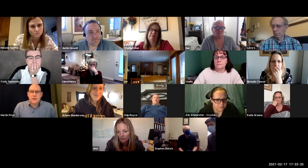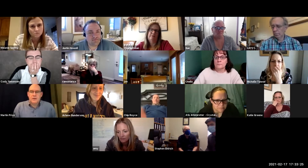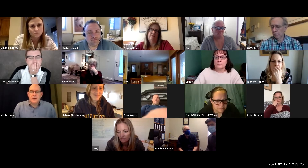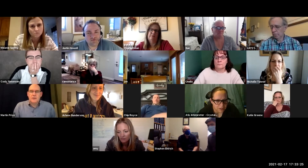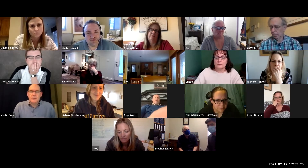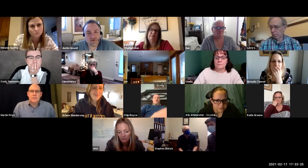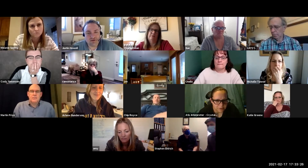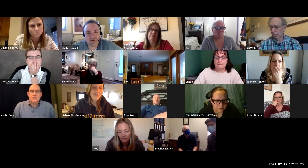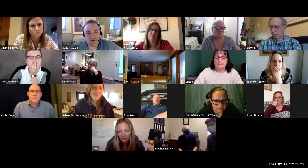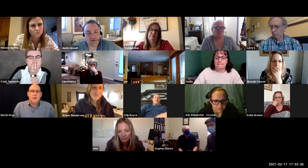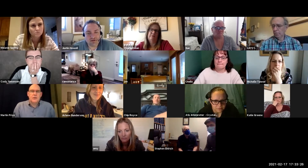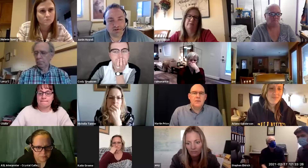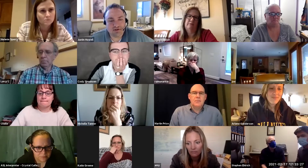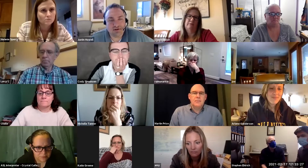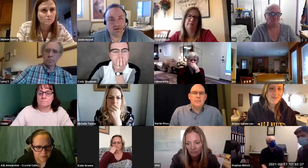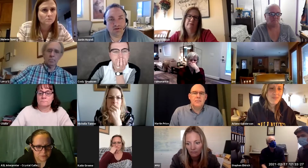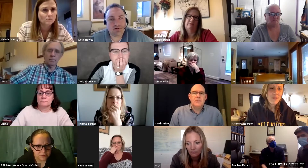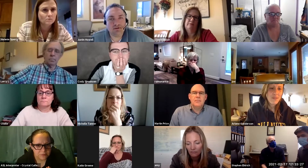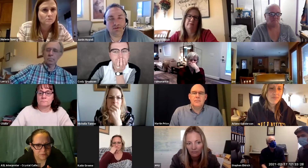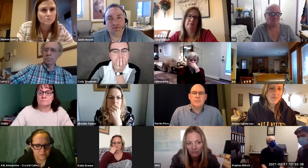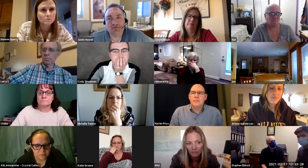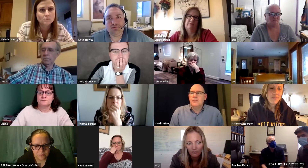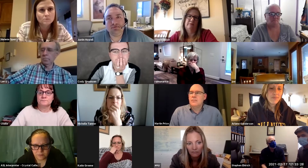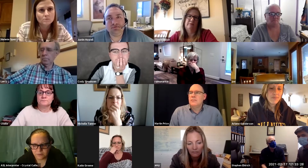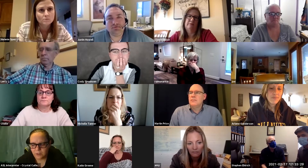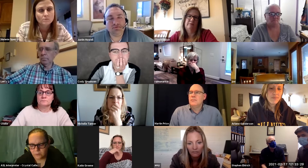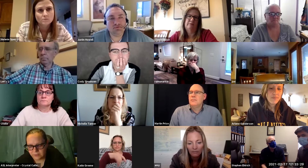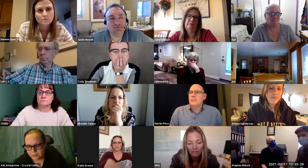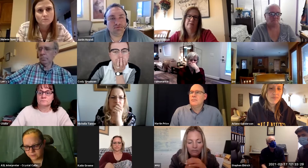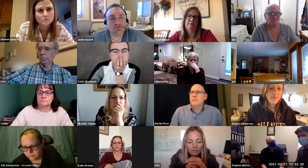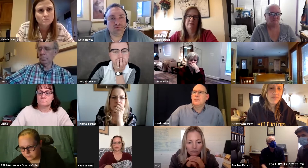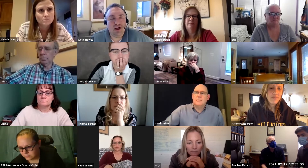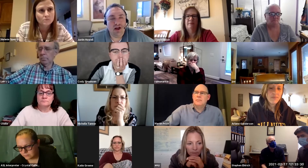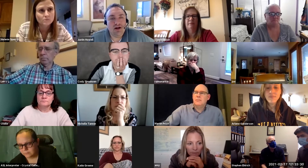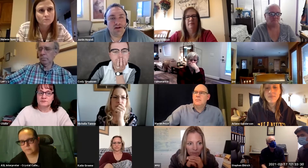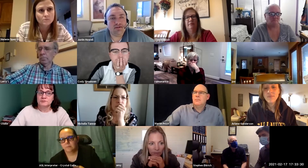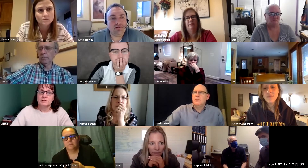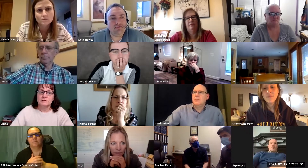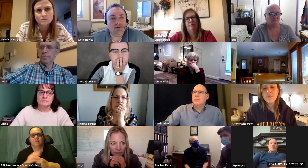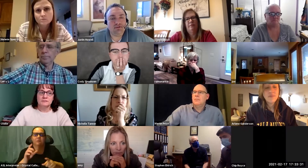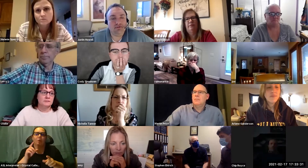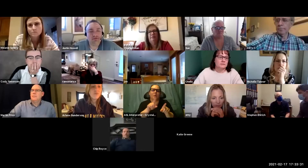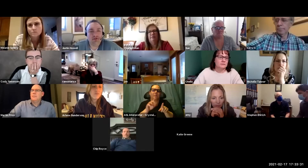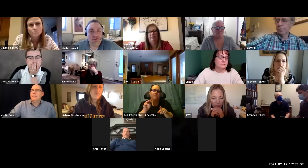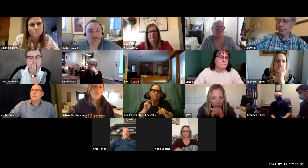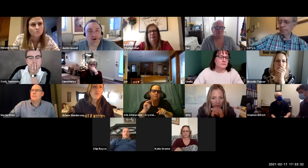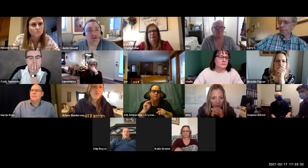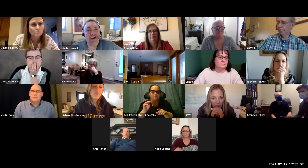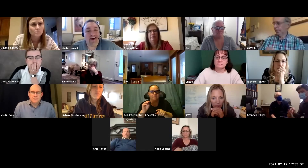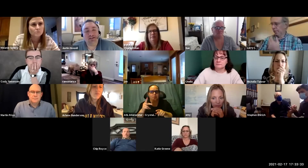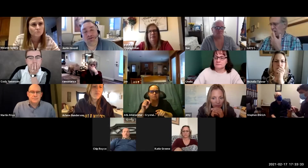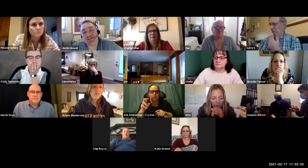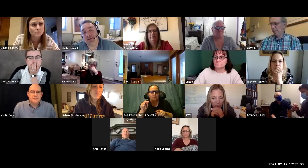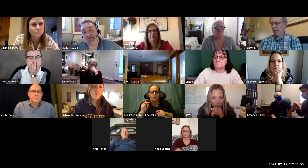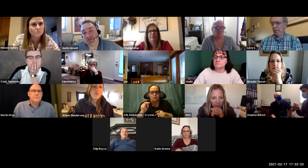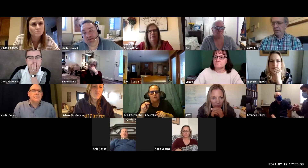that Martin is also the chair of the bylaws committee, so it would be too much. Stephen, Martin